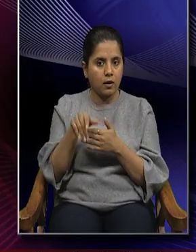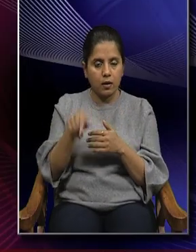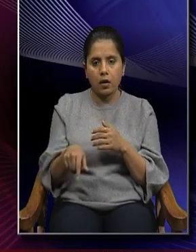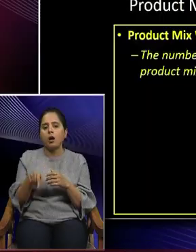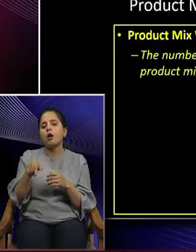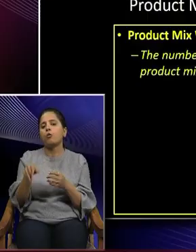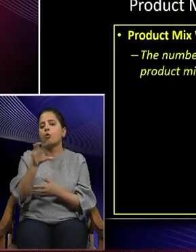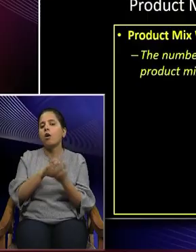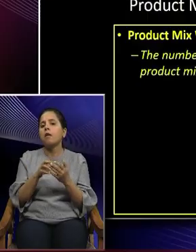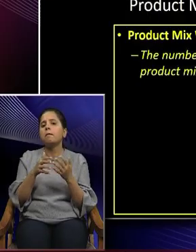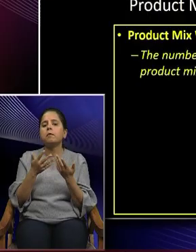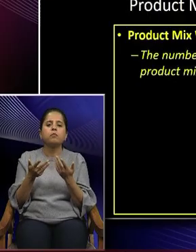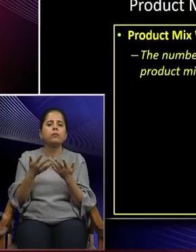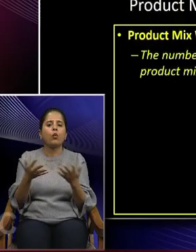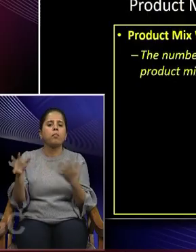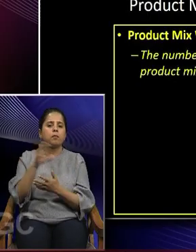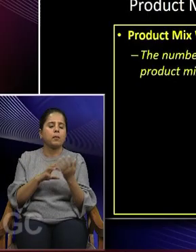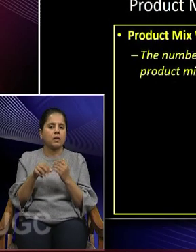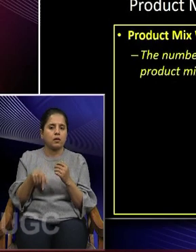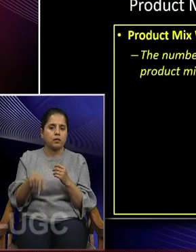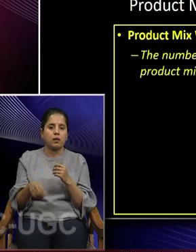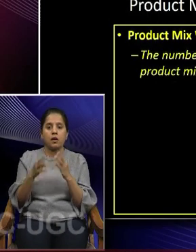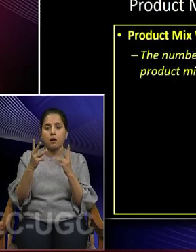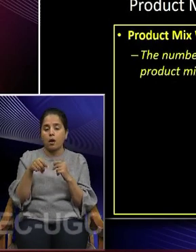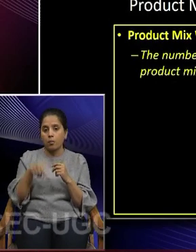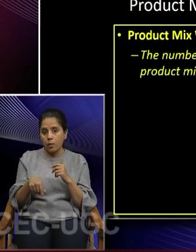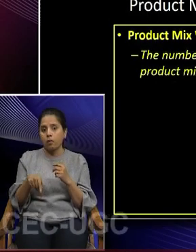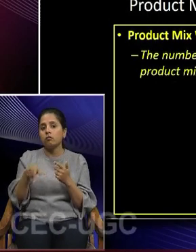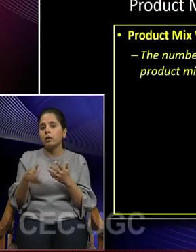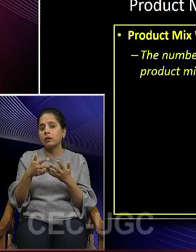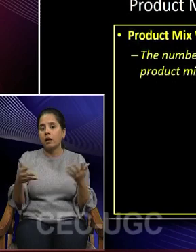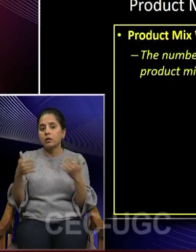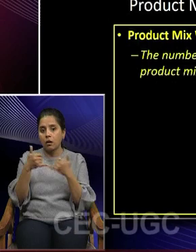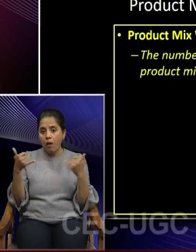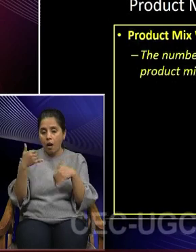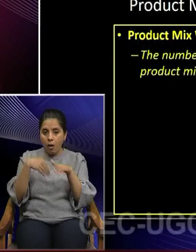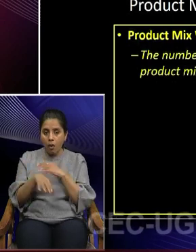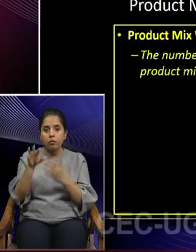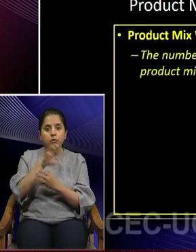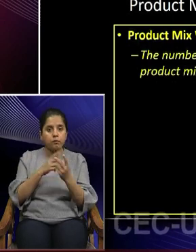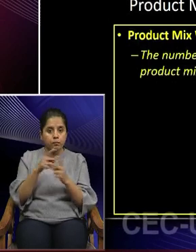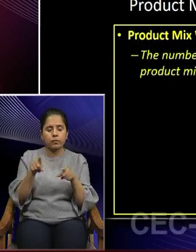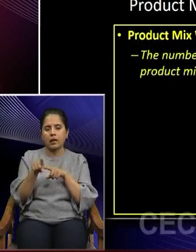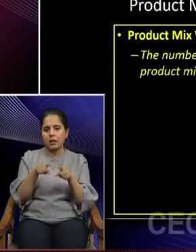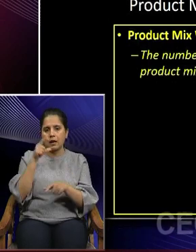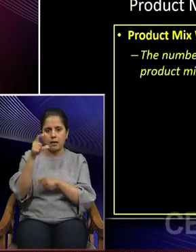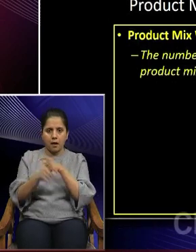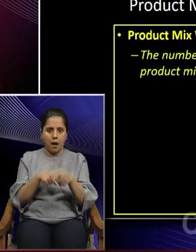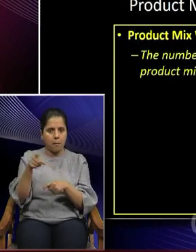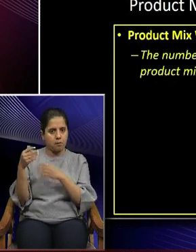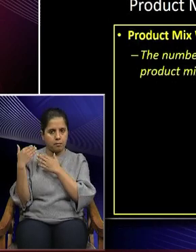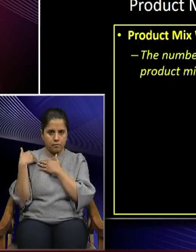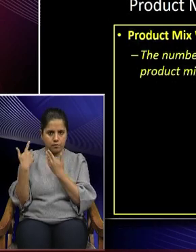width, what does it mean? The number of product lines in the product mix. Suppose if a company is dealing